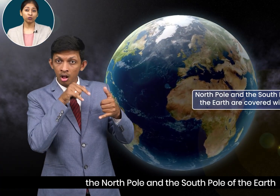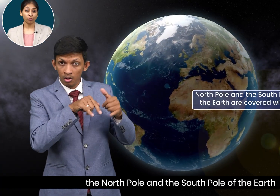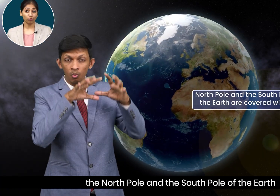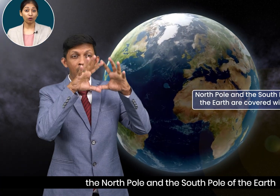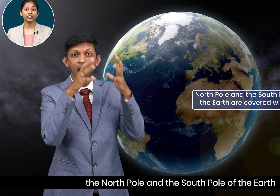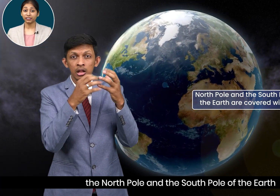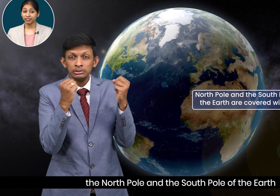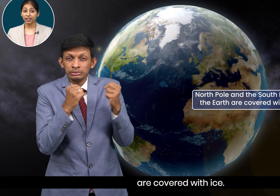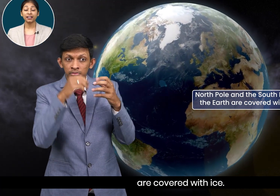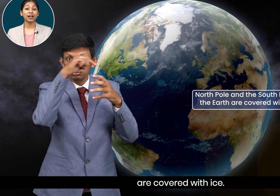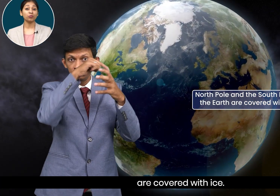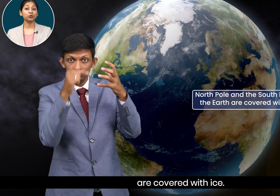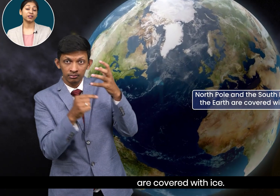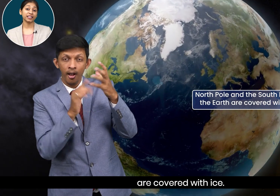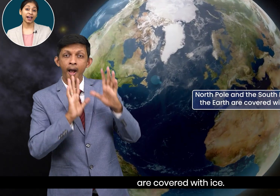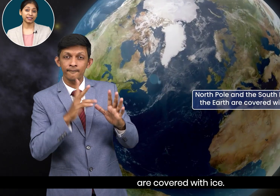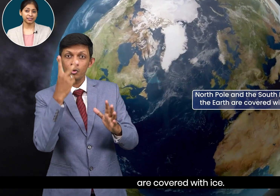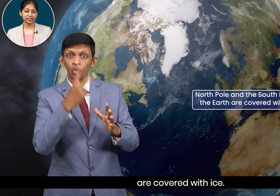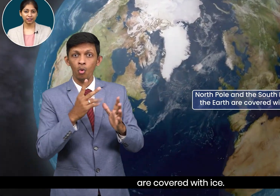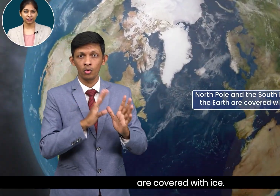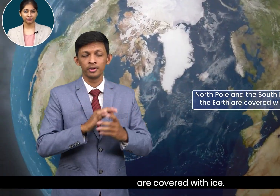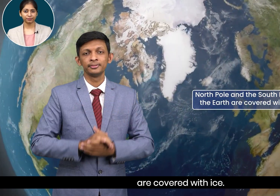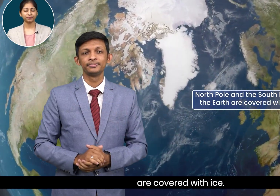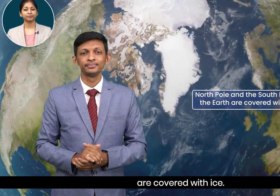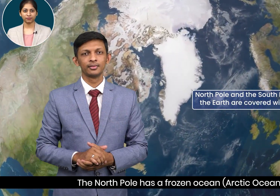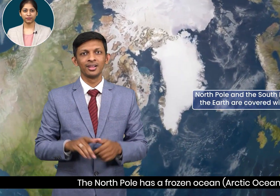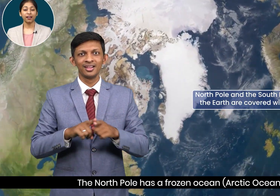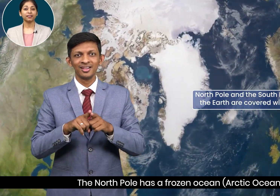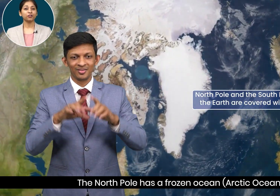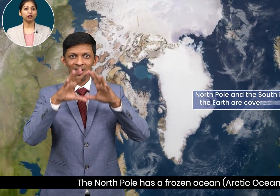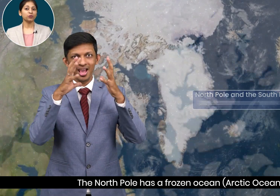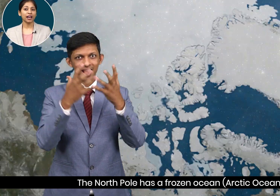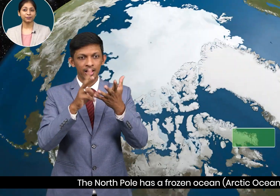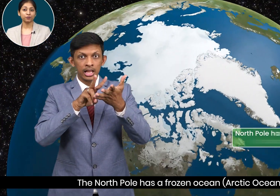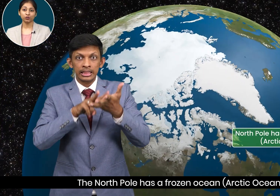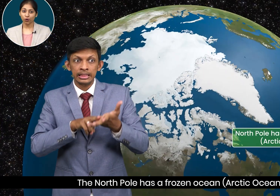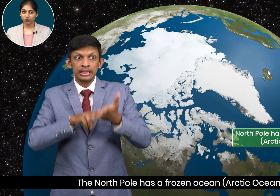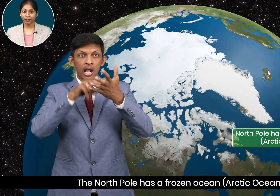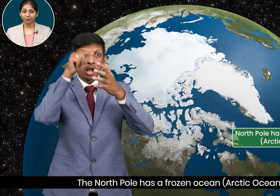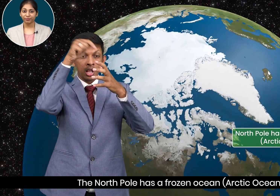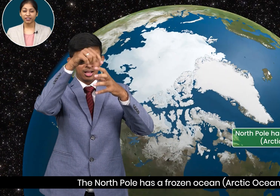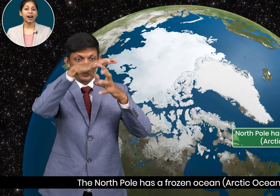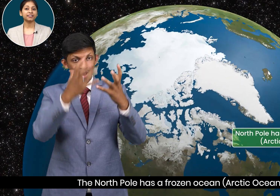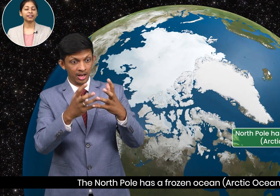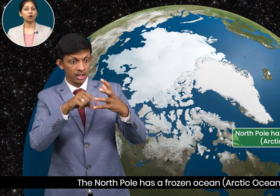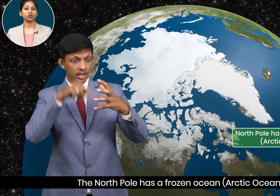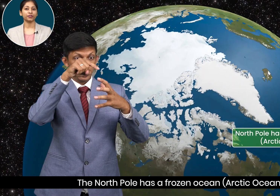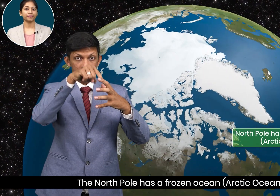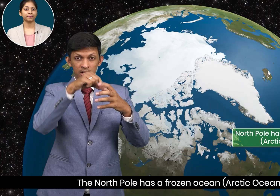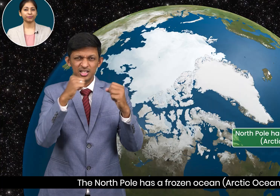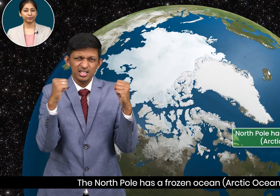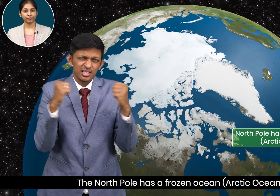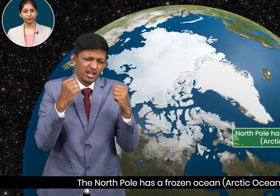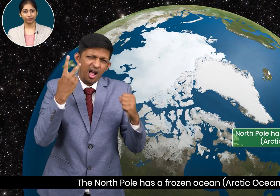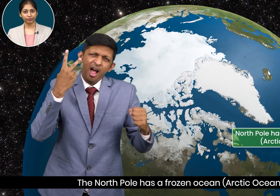the South Pole of the Earth are covered with ice. The North Pole has a frozen ocean, Arctic Ocean.